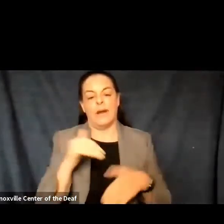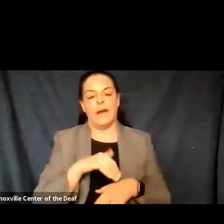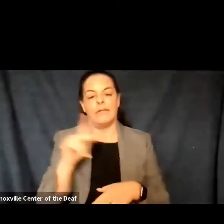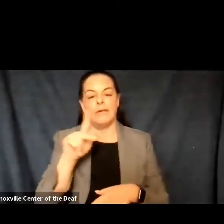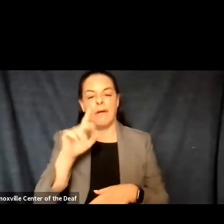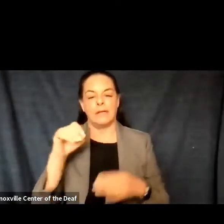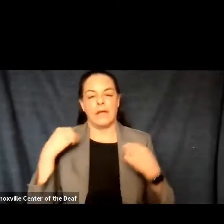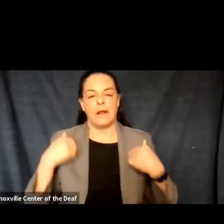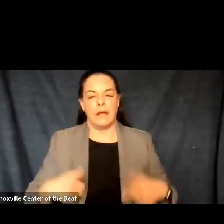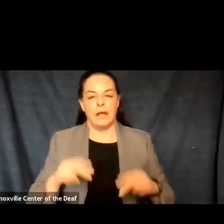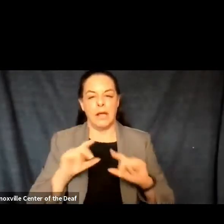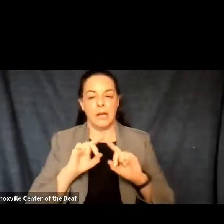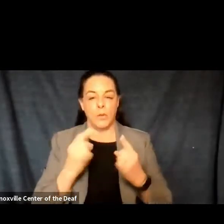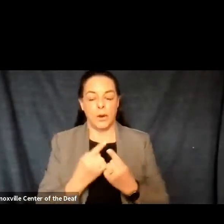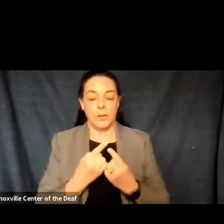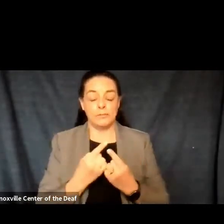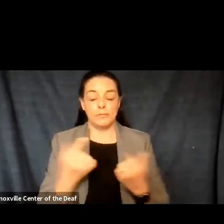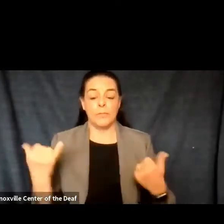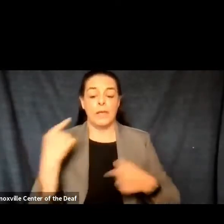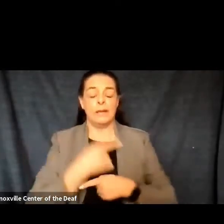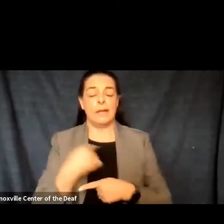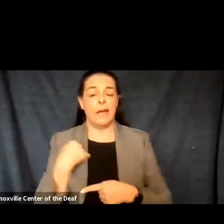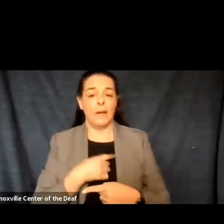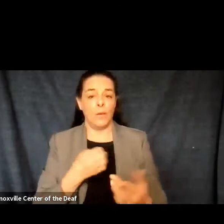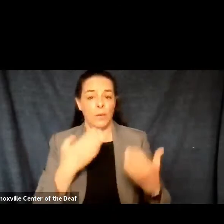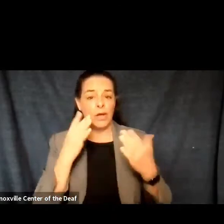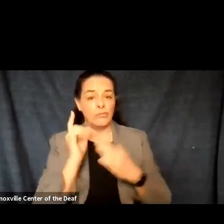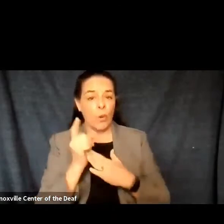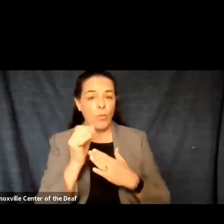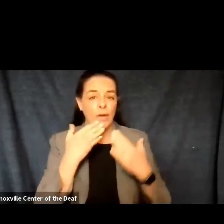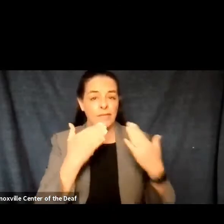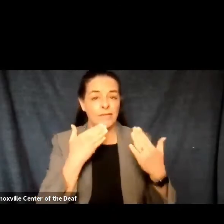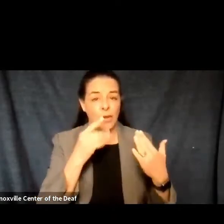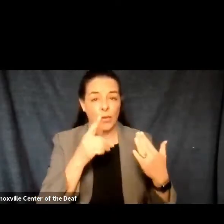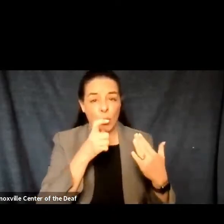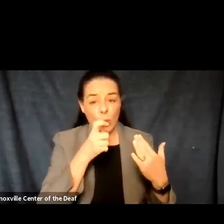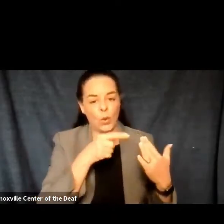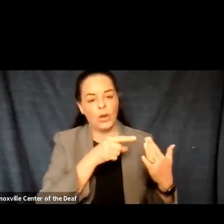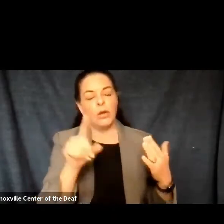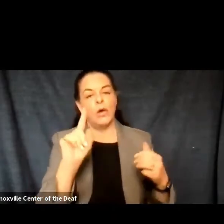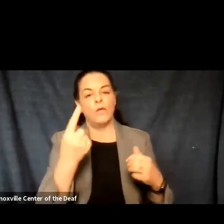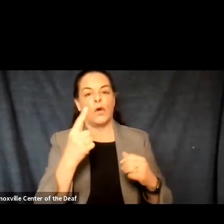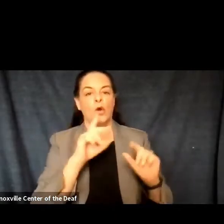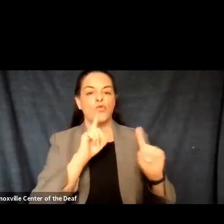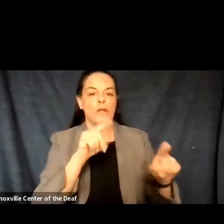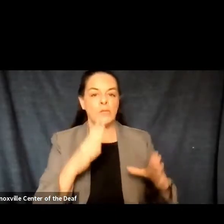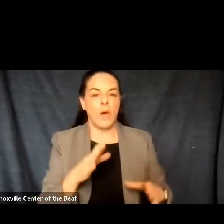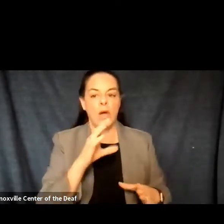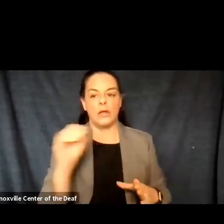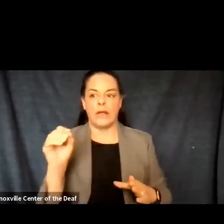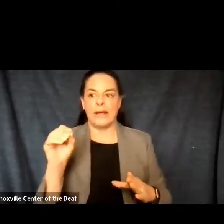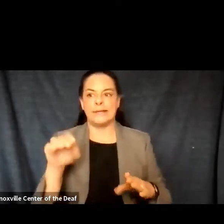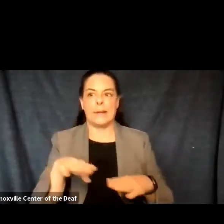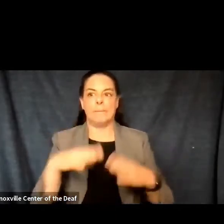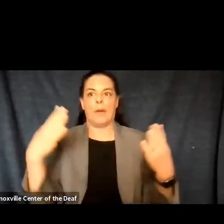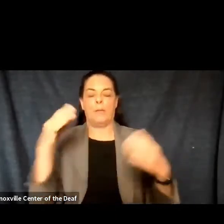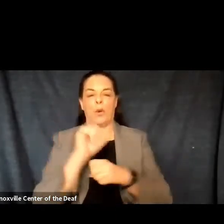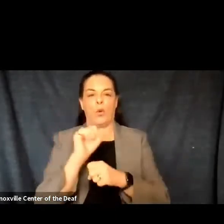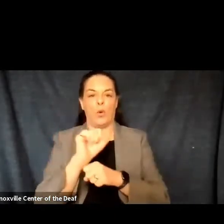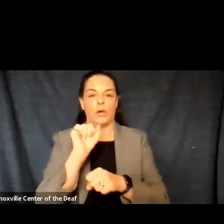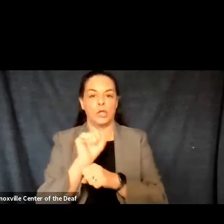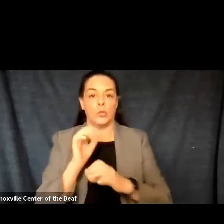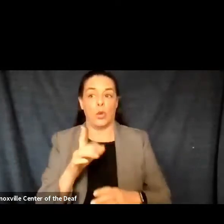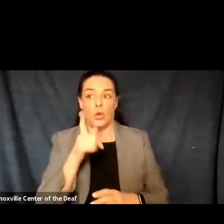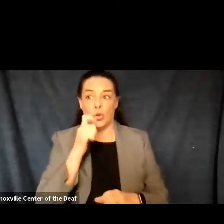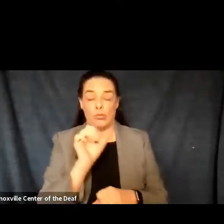Department. Our moment of gratitude today is dedicated to those first responders and public works employees who have been busy the